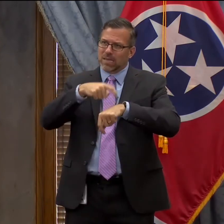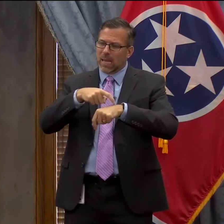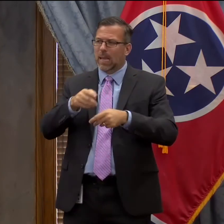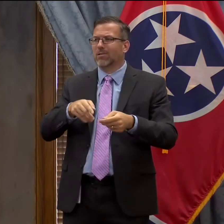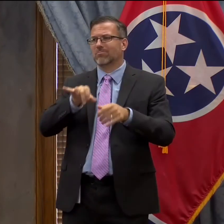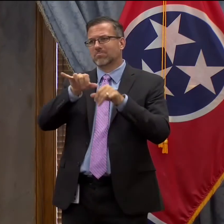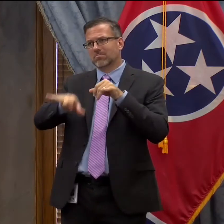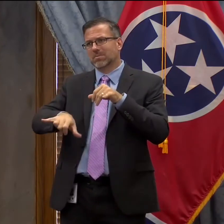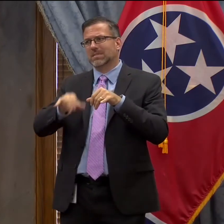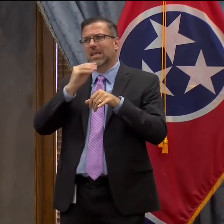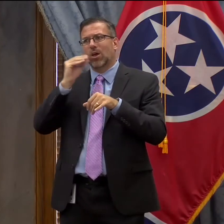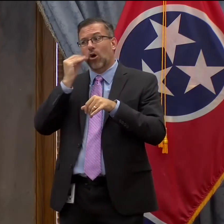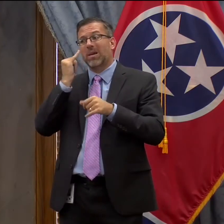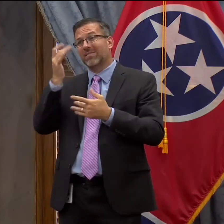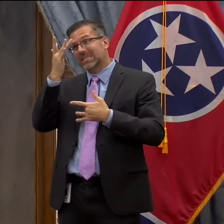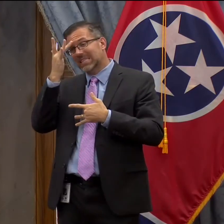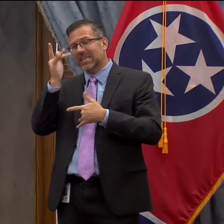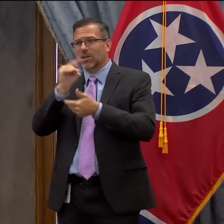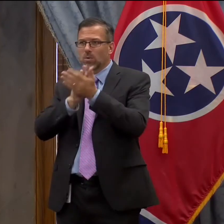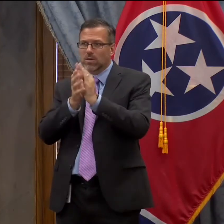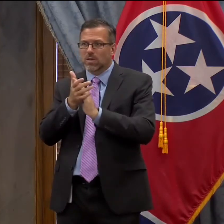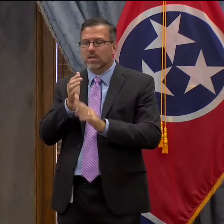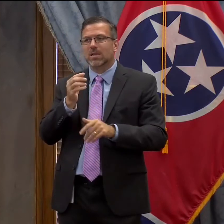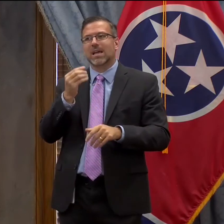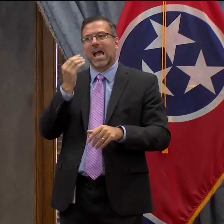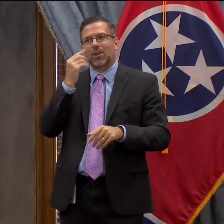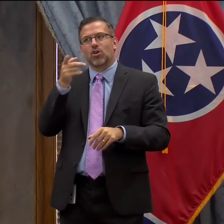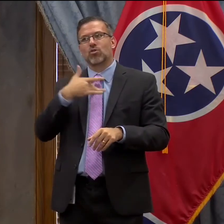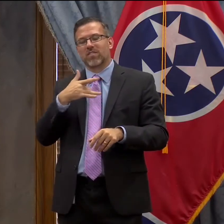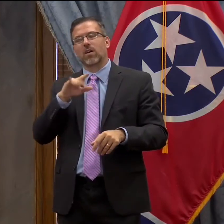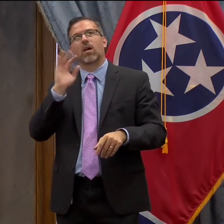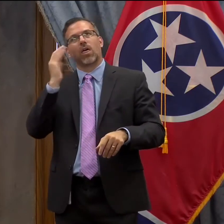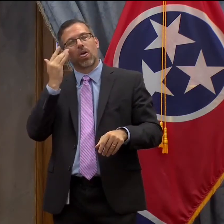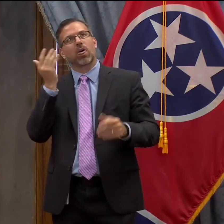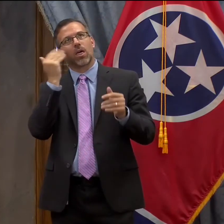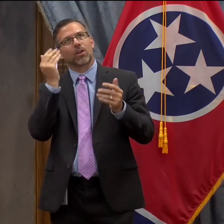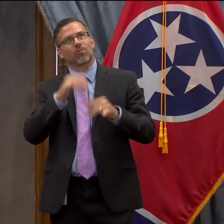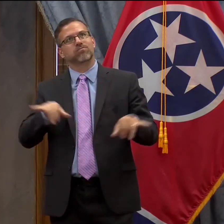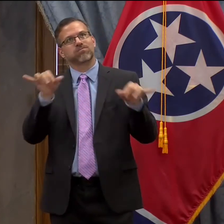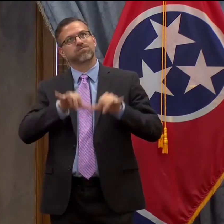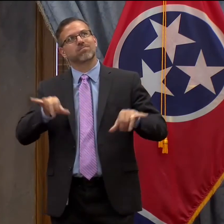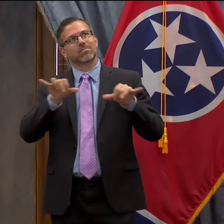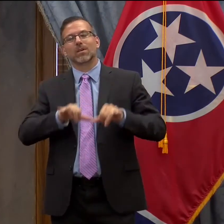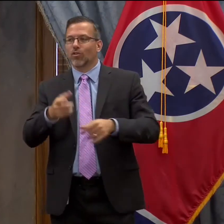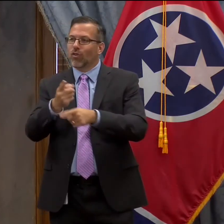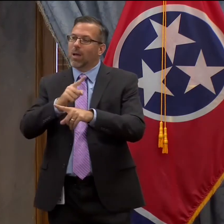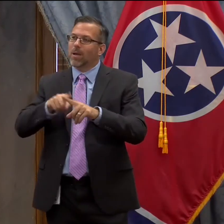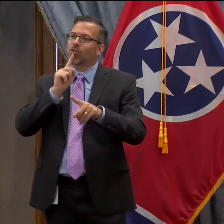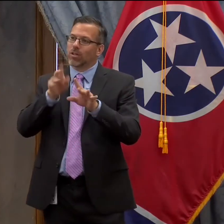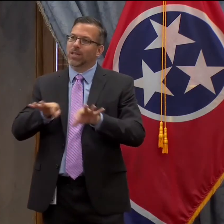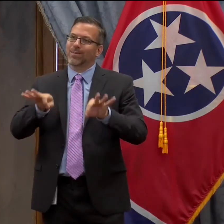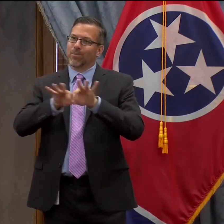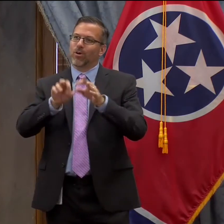home when you're sick. I say those things, they sound real repetitive, but we say them over and over because they really do matter.